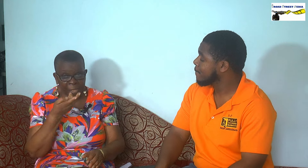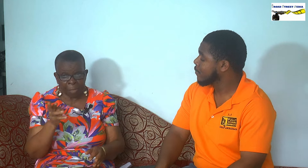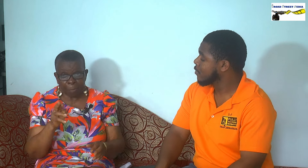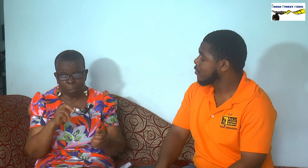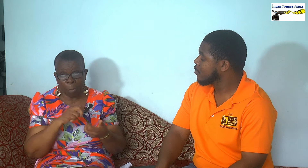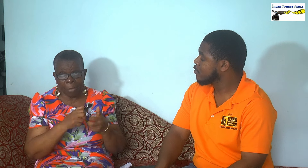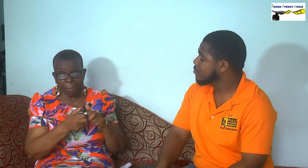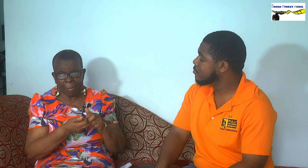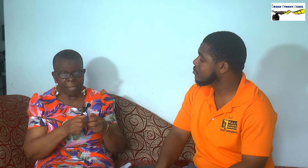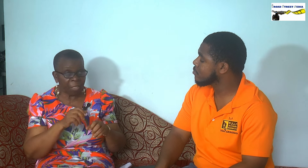their problem is